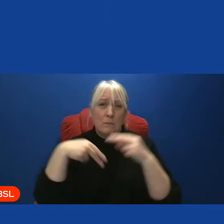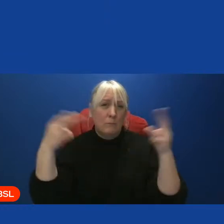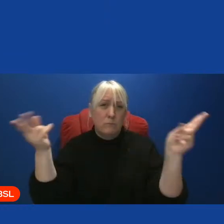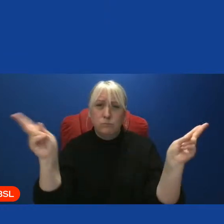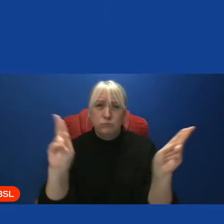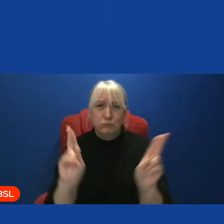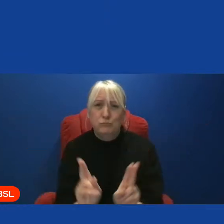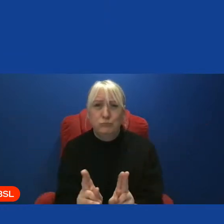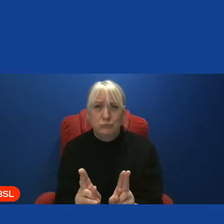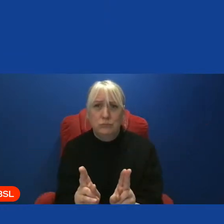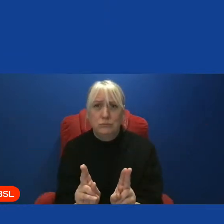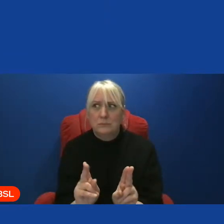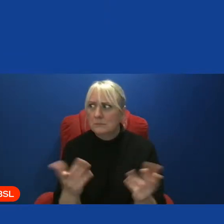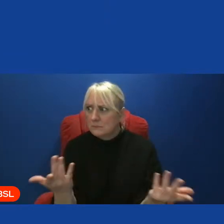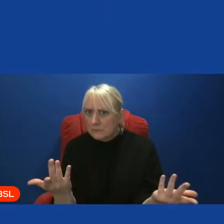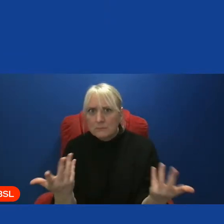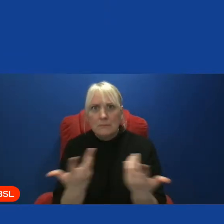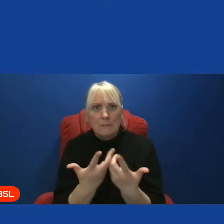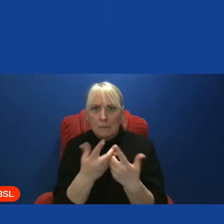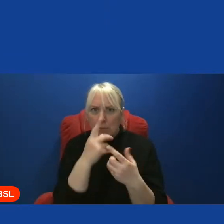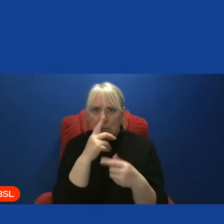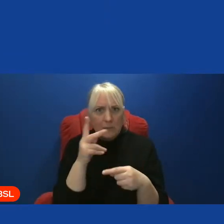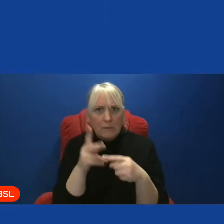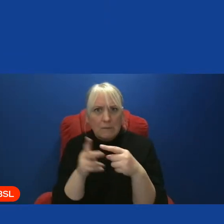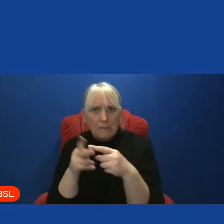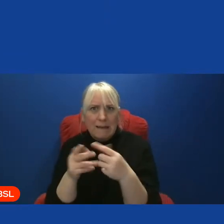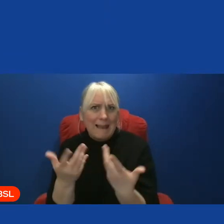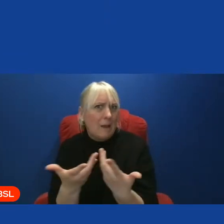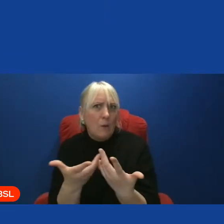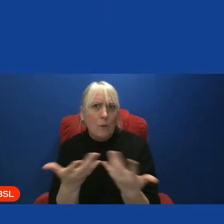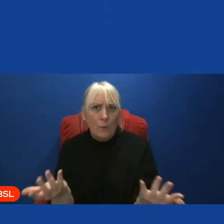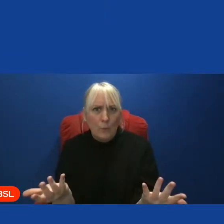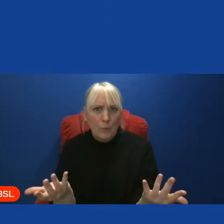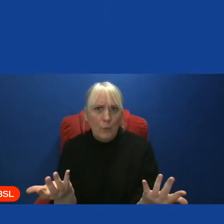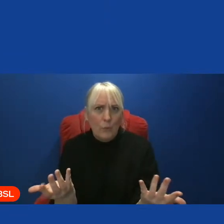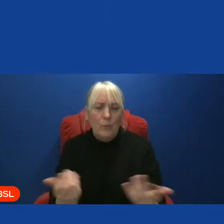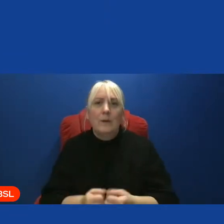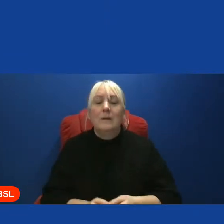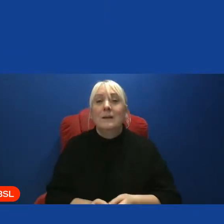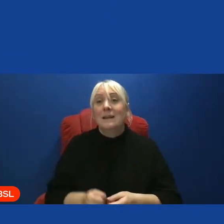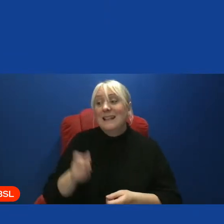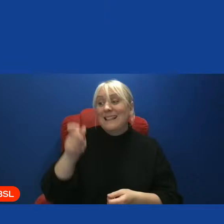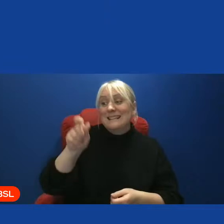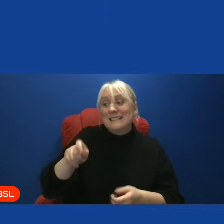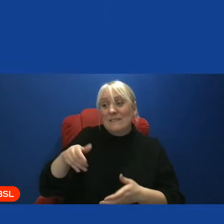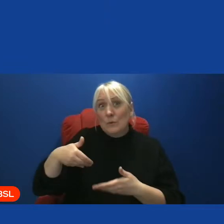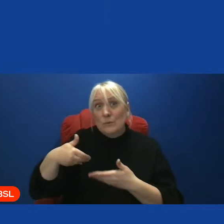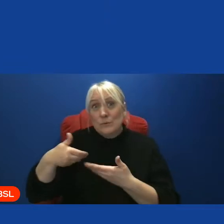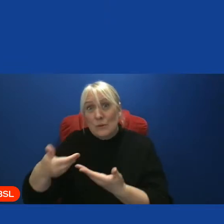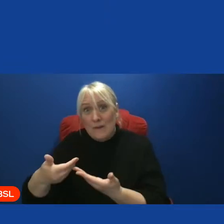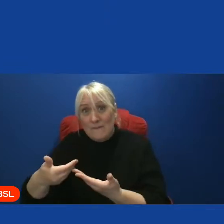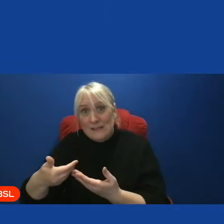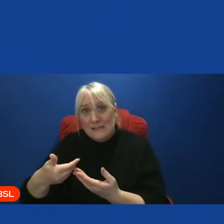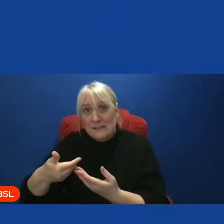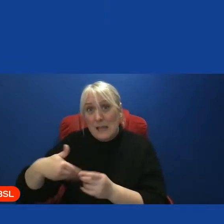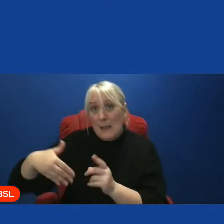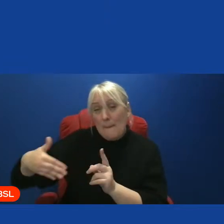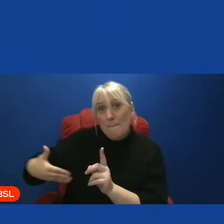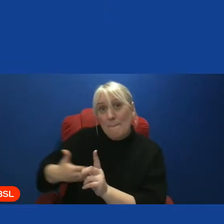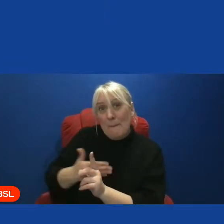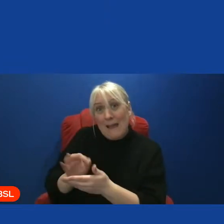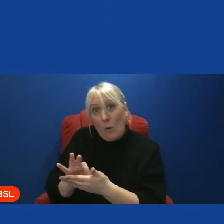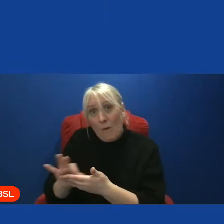more fat left to trim. The division between the civil service back office and the front line has been